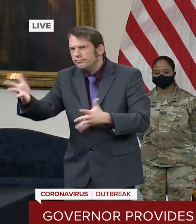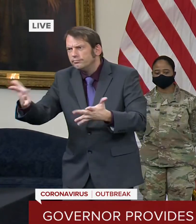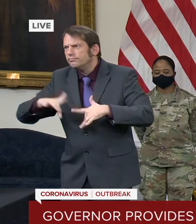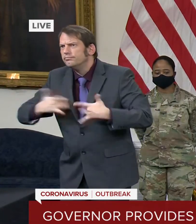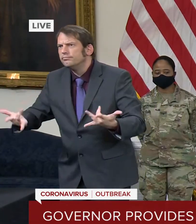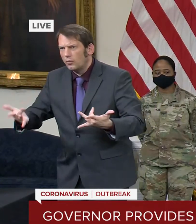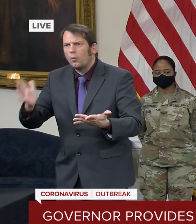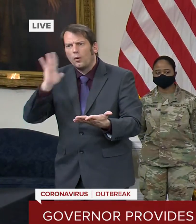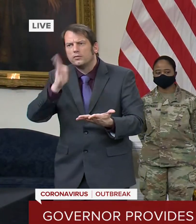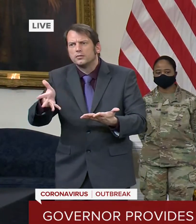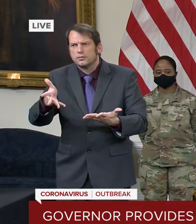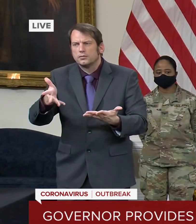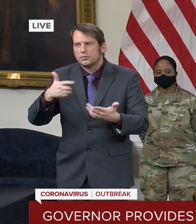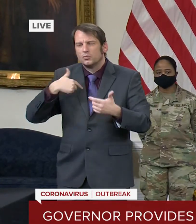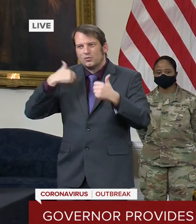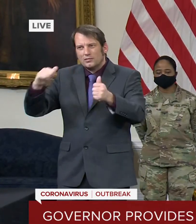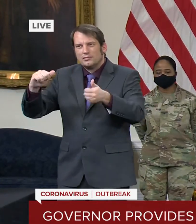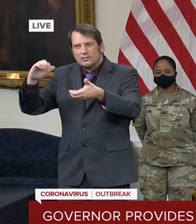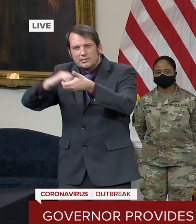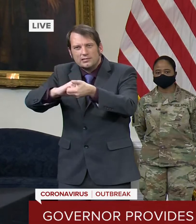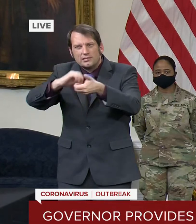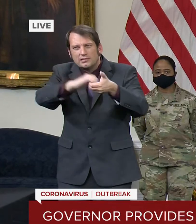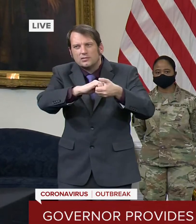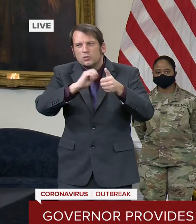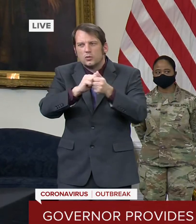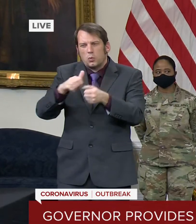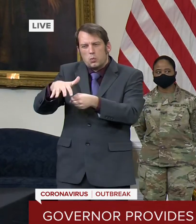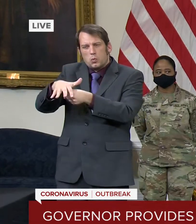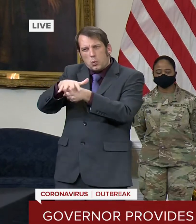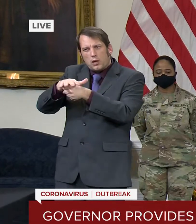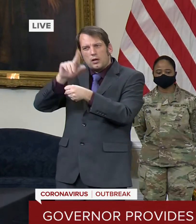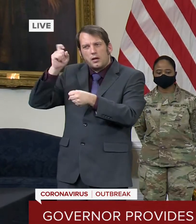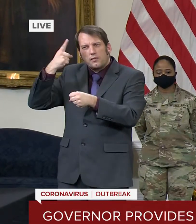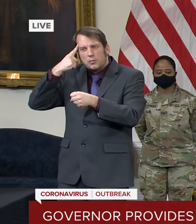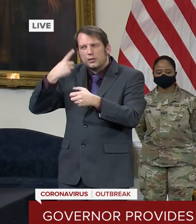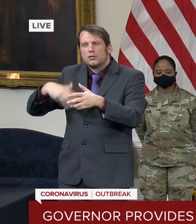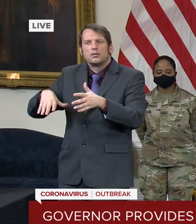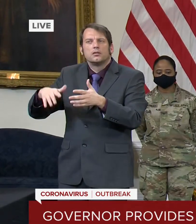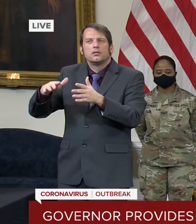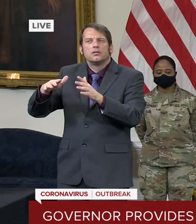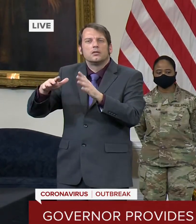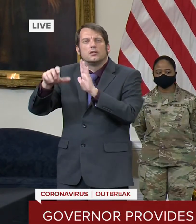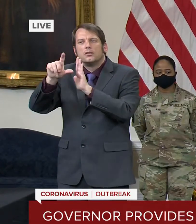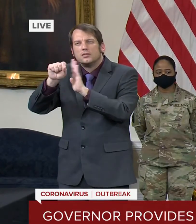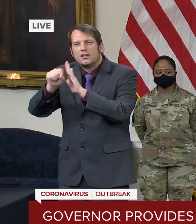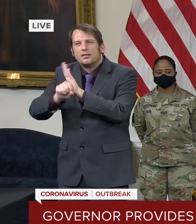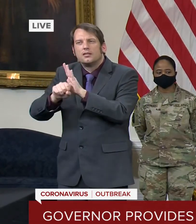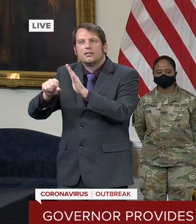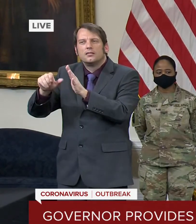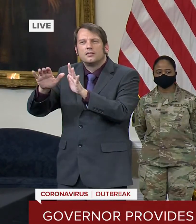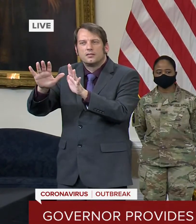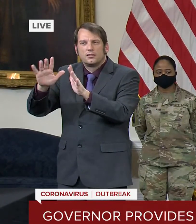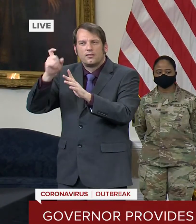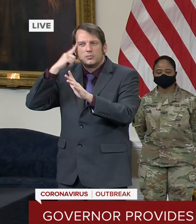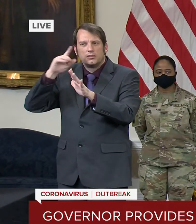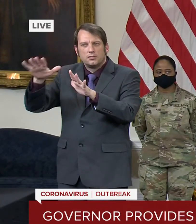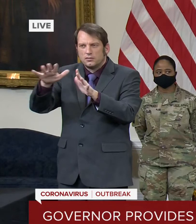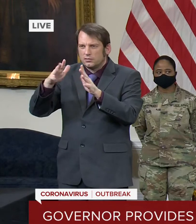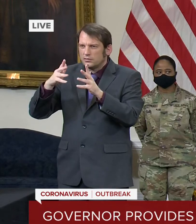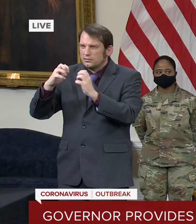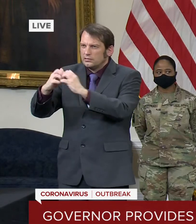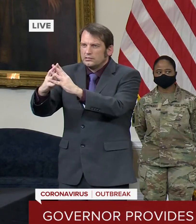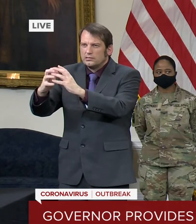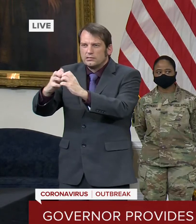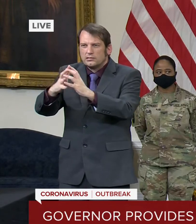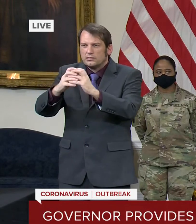doing partnerships with the local county governments, with the state on standing up some of the 2,000 distribution points. The hospitals are a